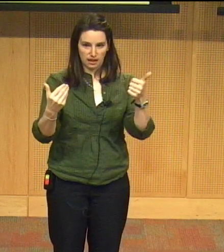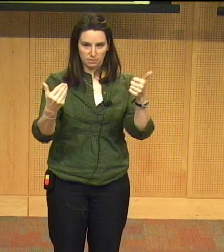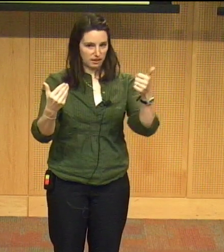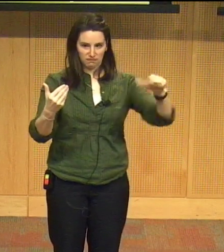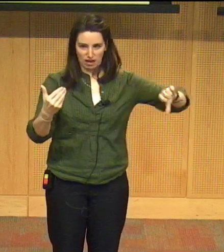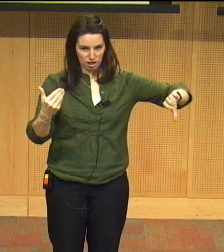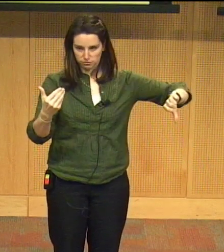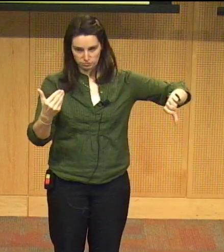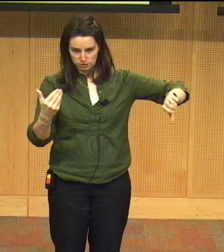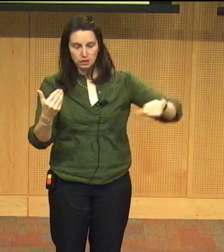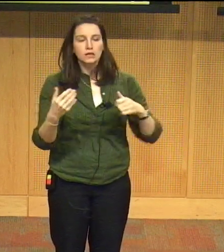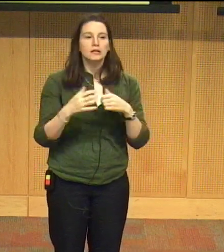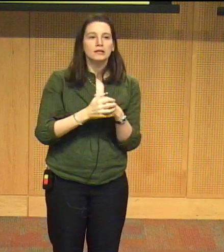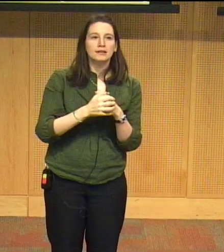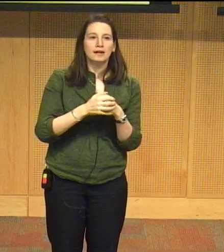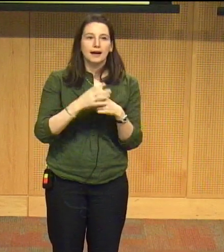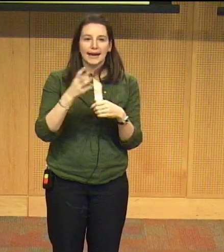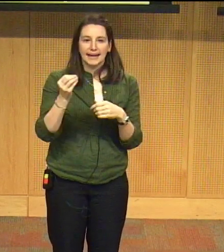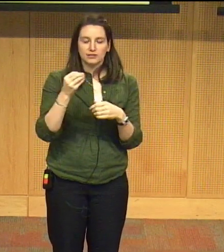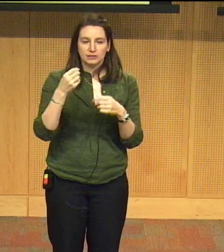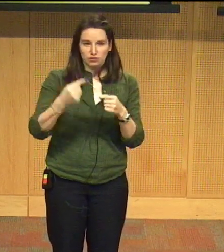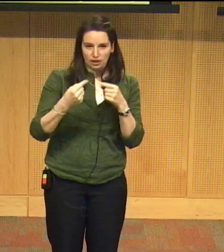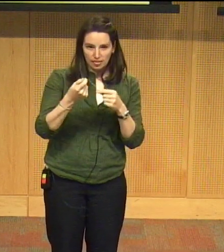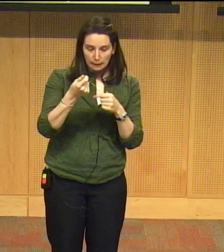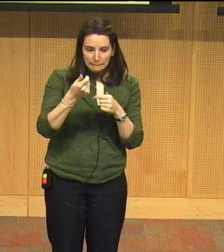one not good. And so I struggled a little bit.